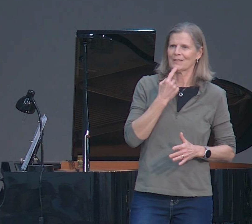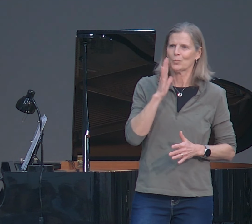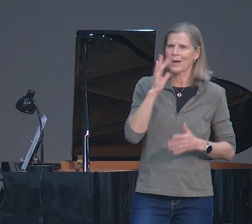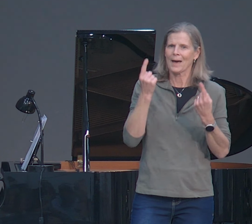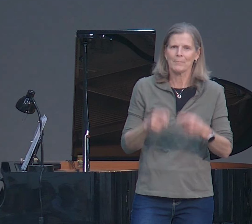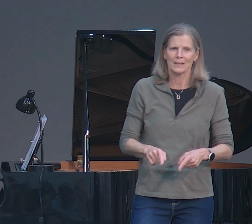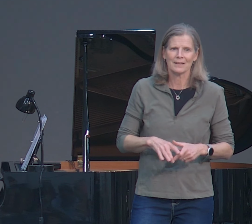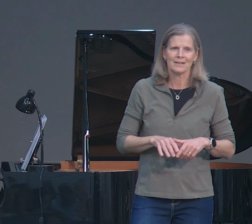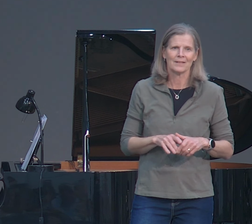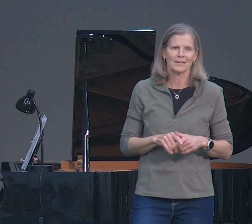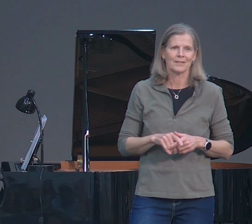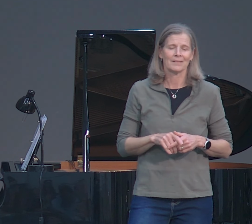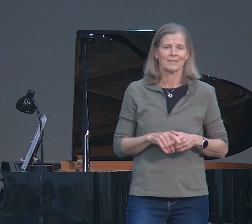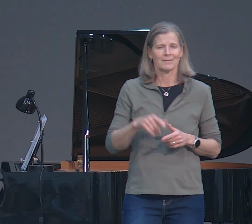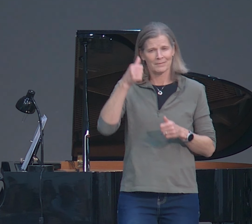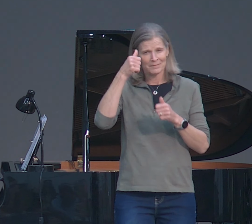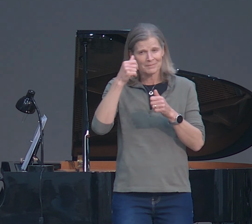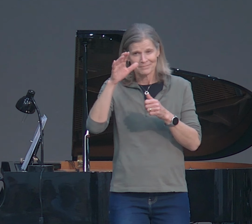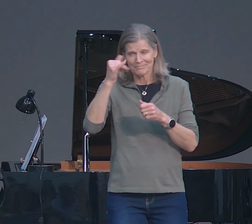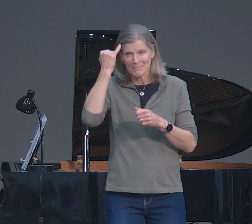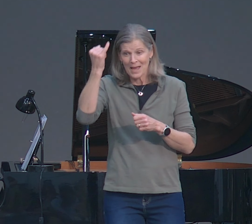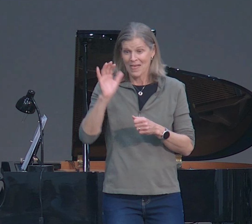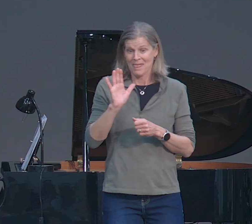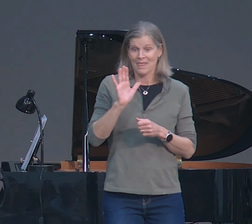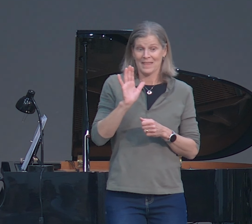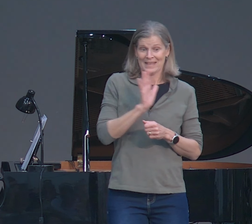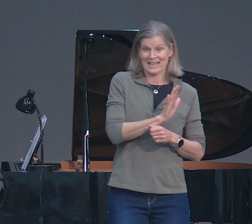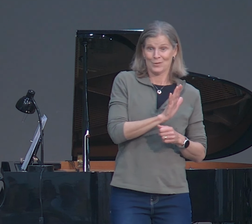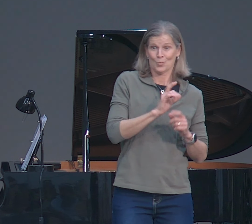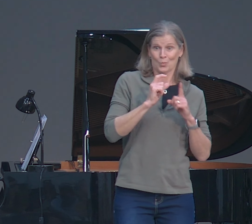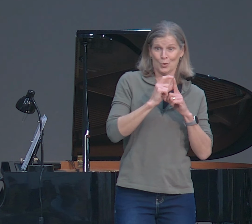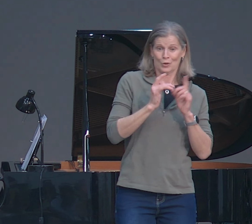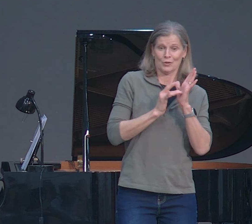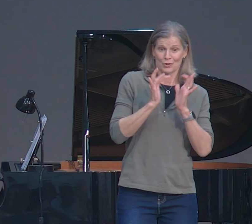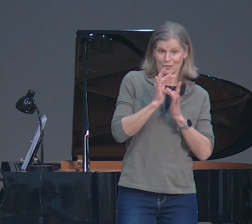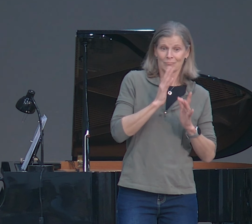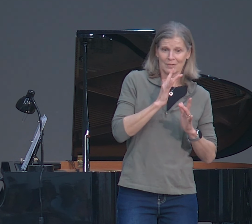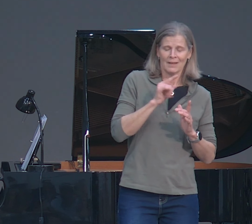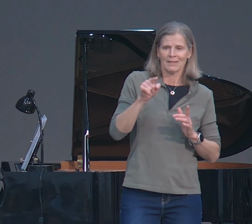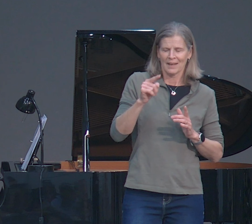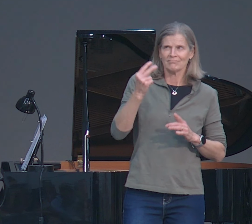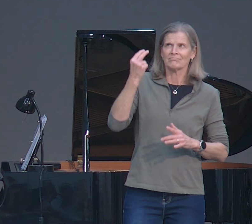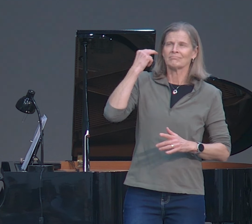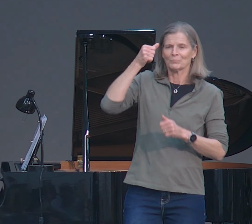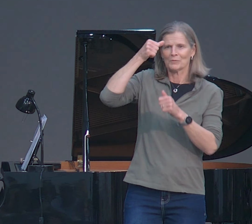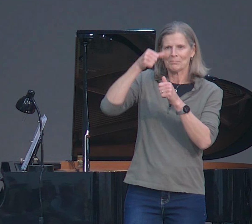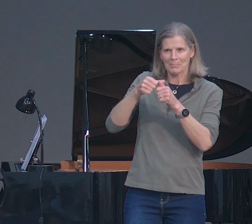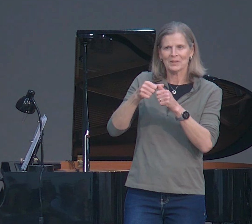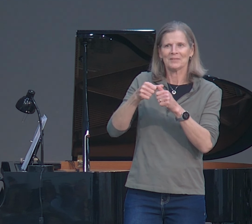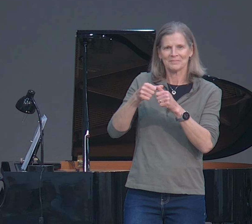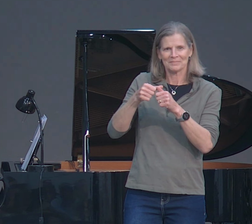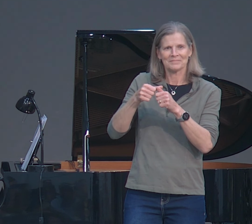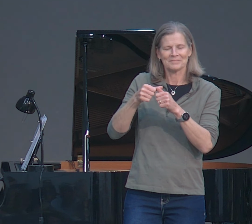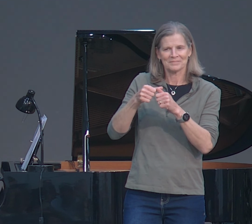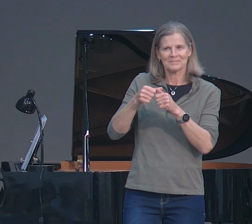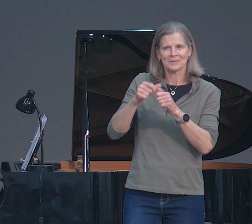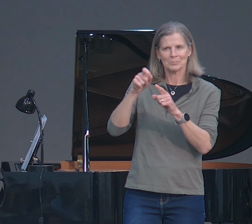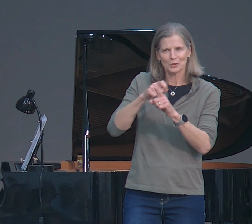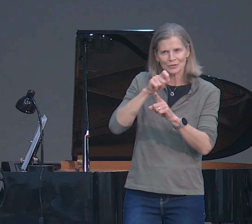You can imagine that his words were ringing in their hearts as they all eventually were persecuted